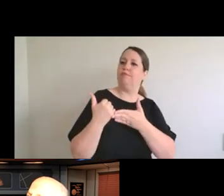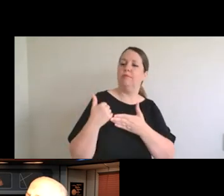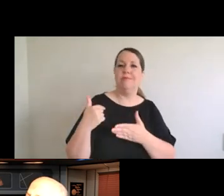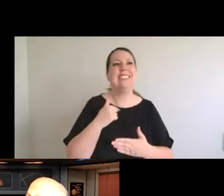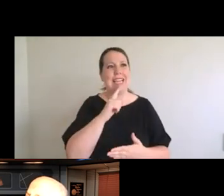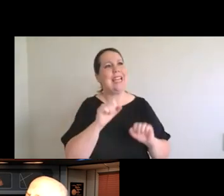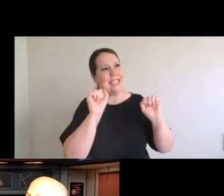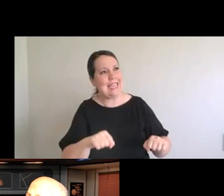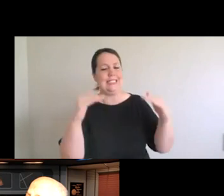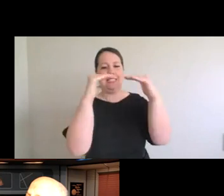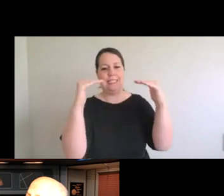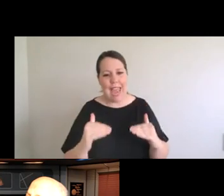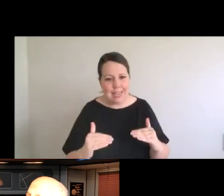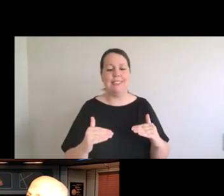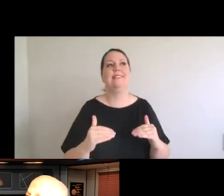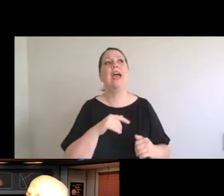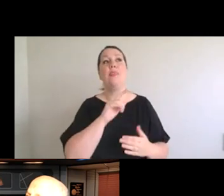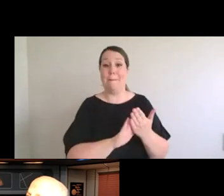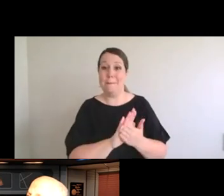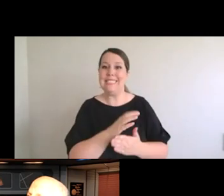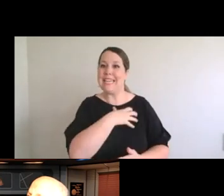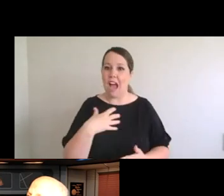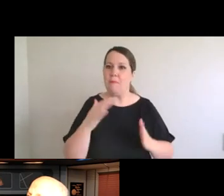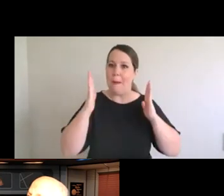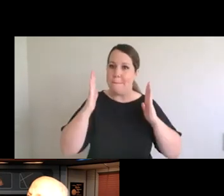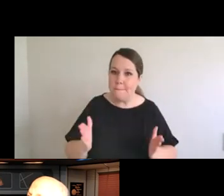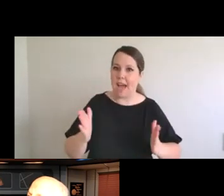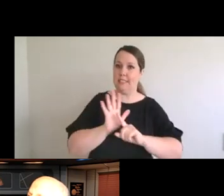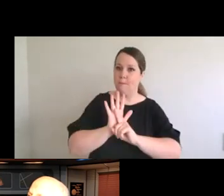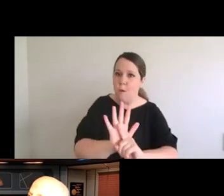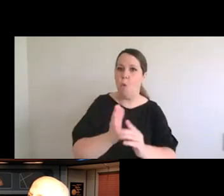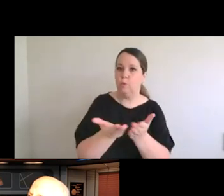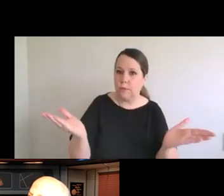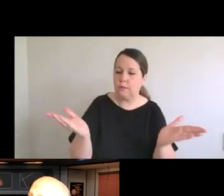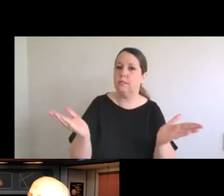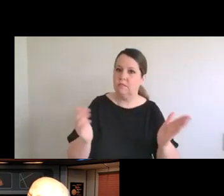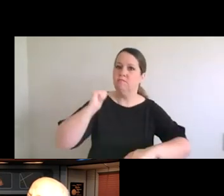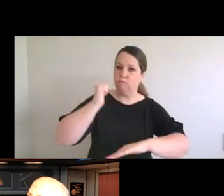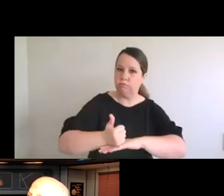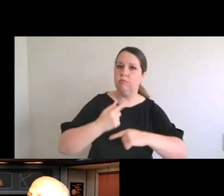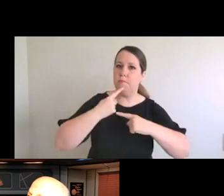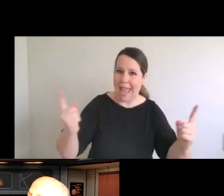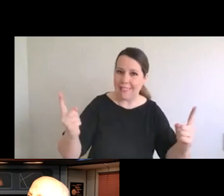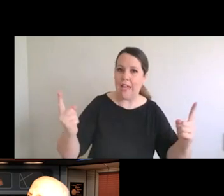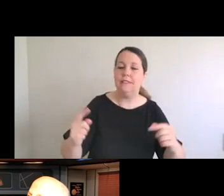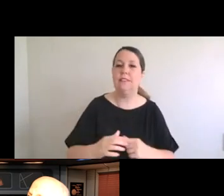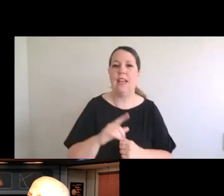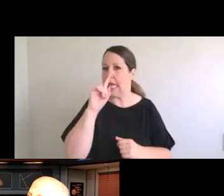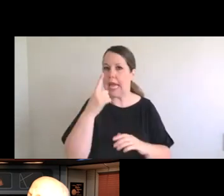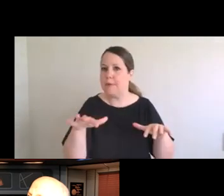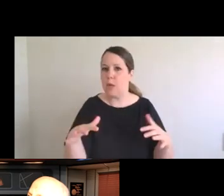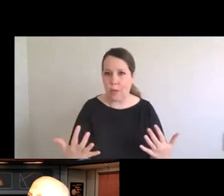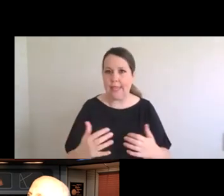be enforceable. They can agree that there have to be timelines. They can agree that there has to be new enforcement elements. Ask them to commit to